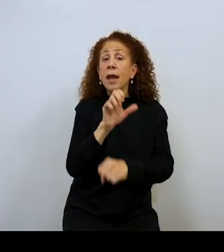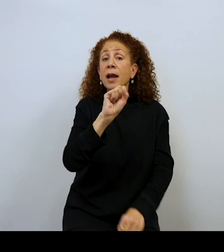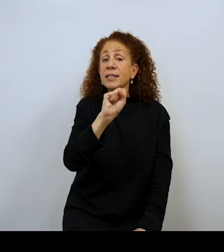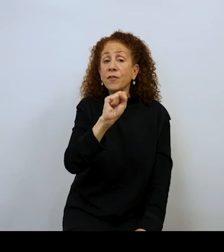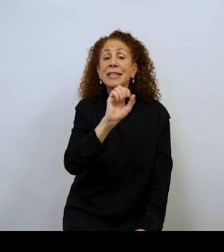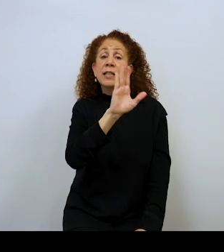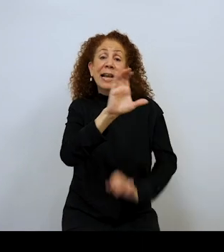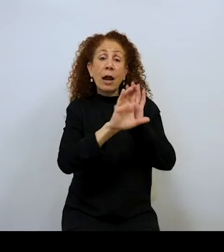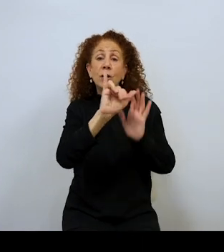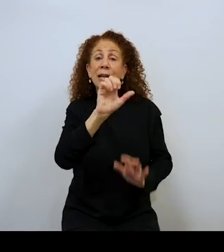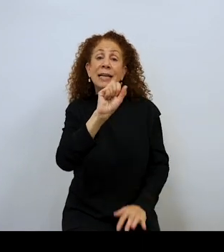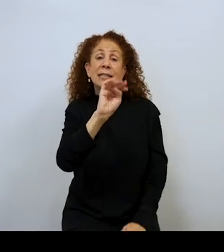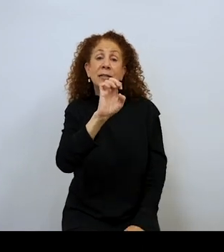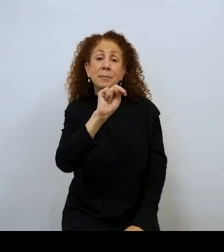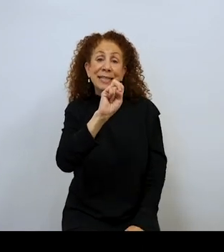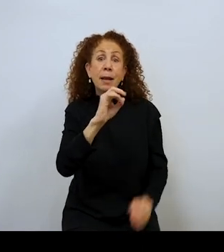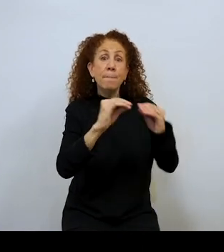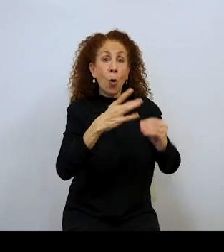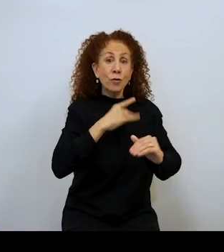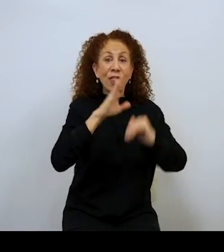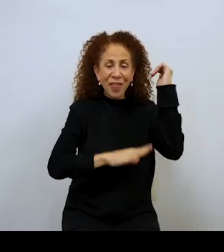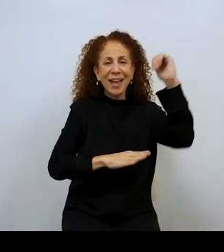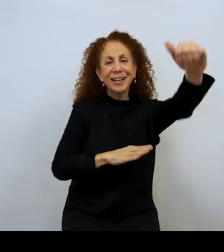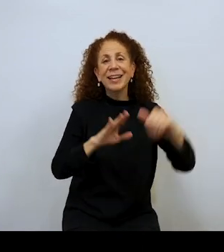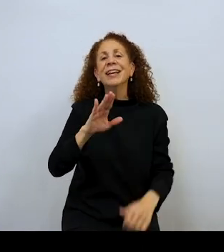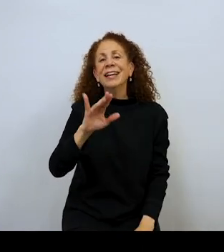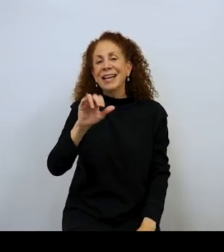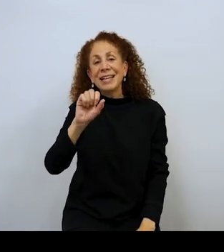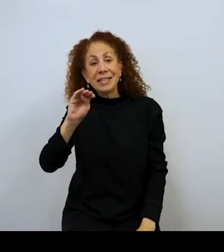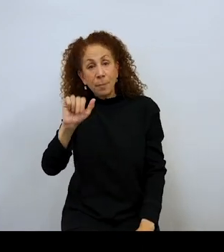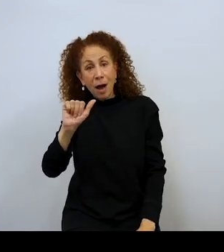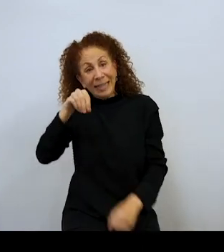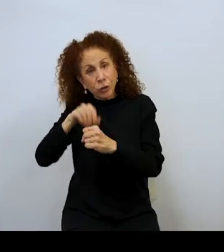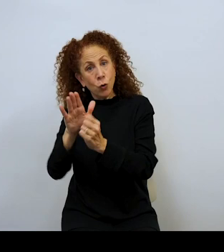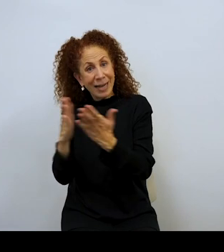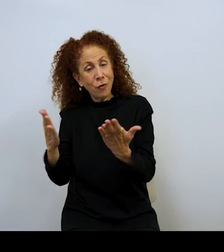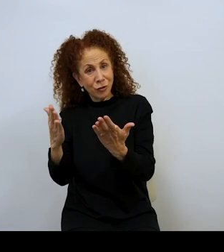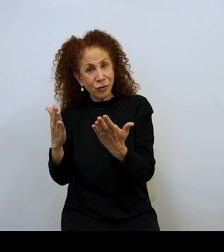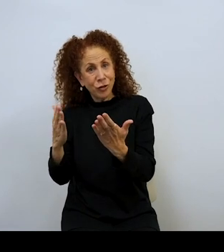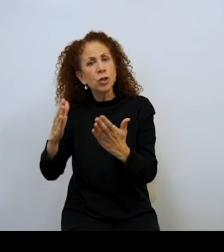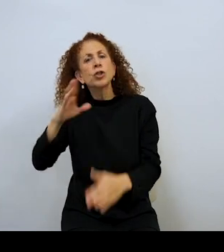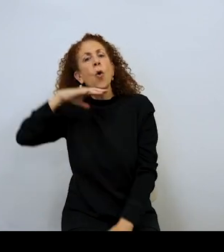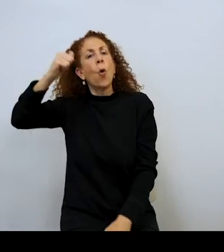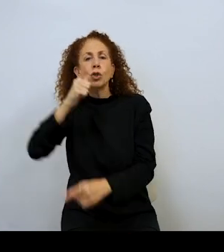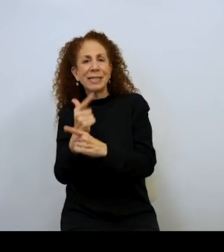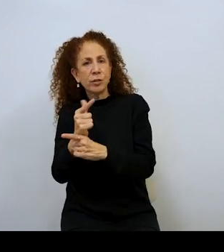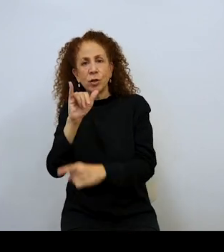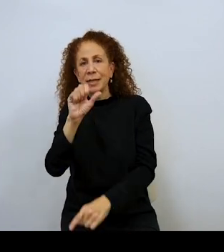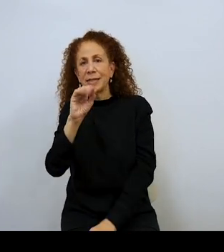is, I think, a much less interesting character than your Isma, with whom we start the novel, who's the older of the two